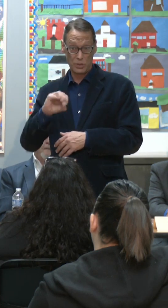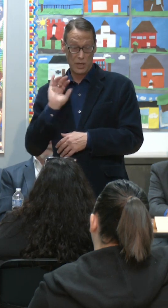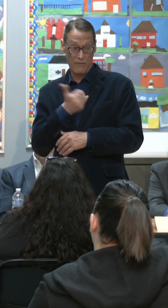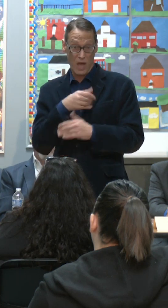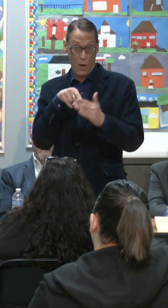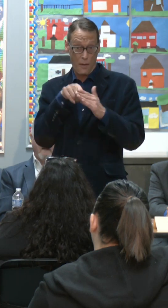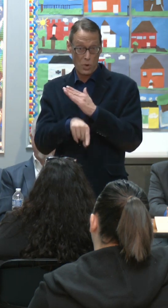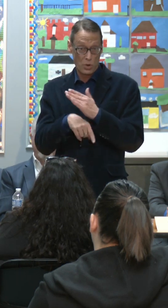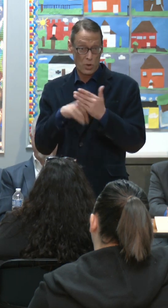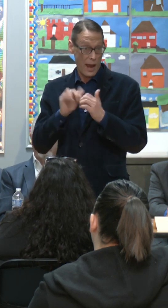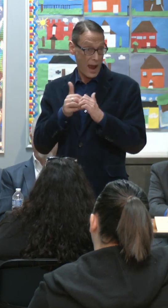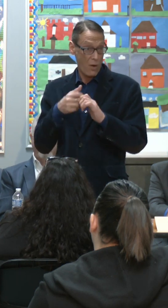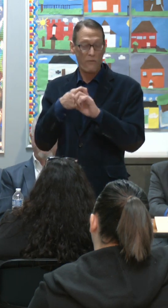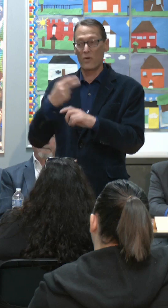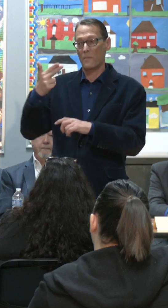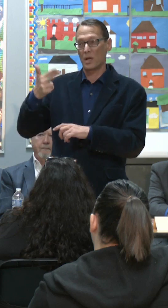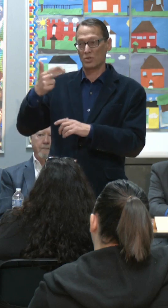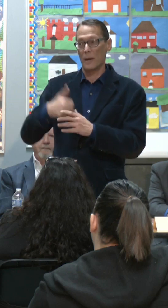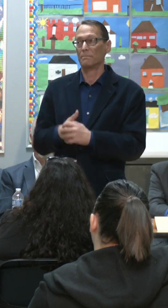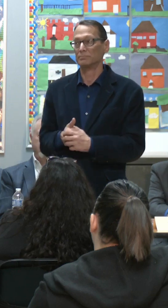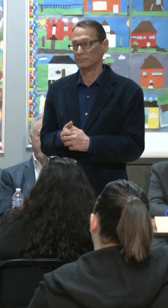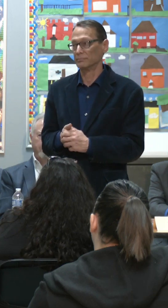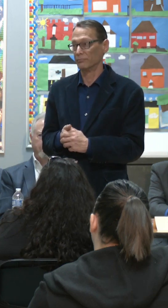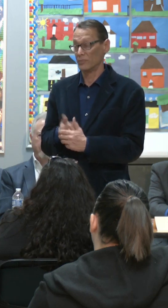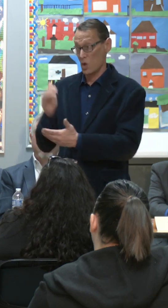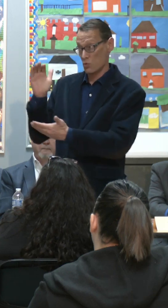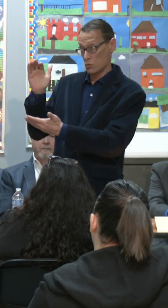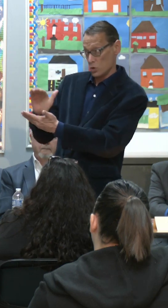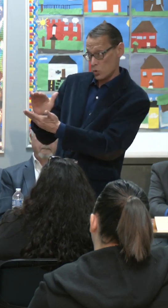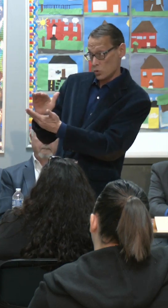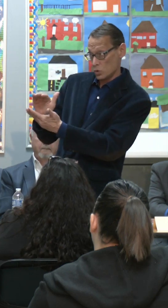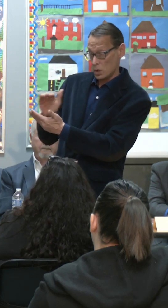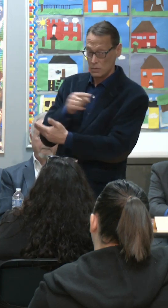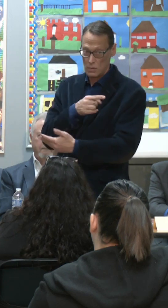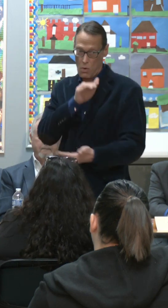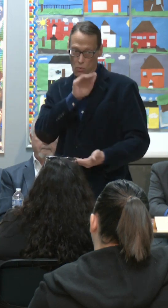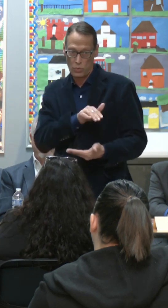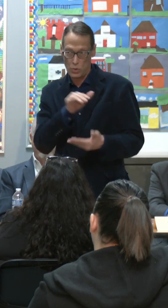district, which is 1 through 6. We're right now in the 1st district.